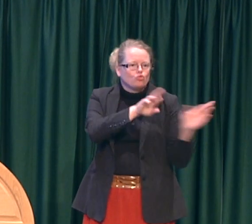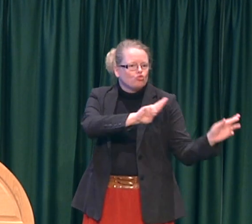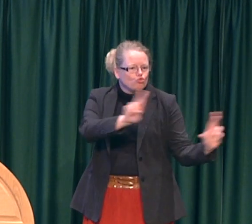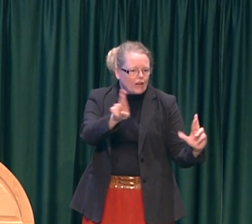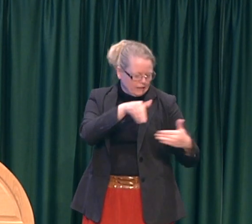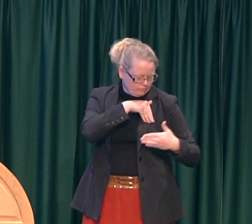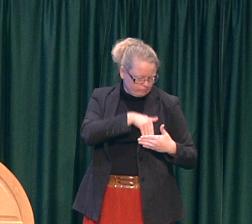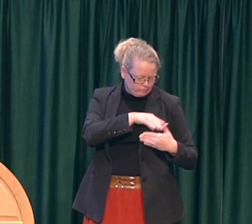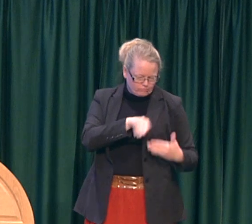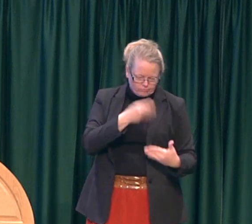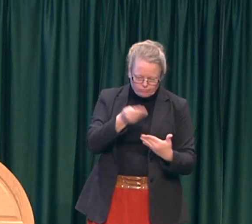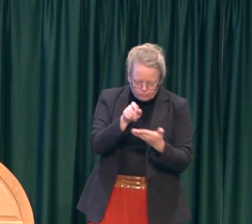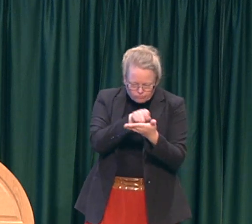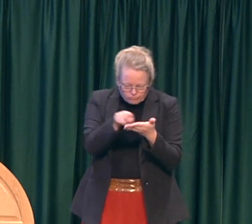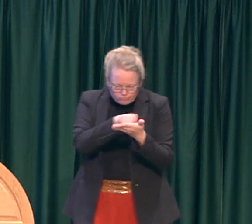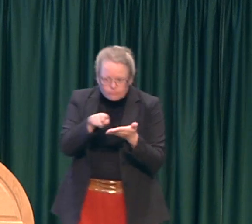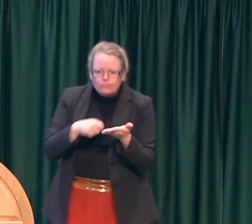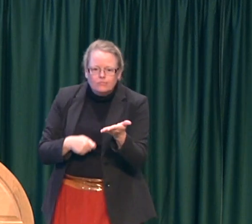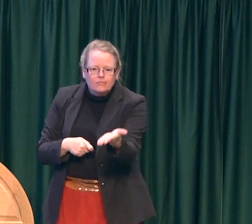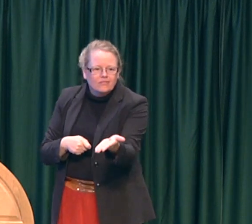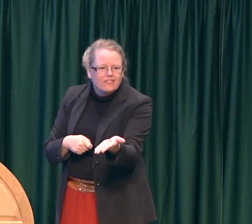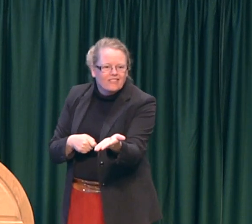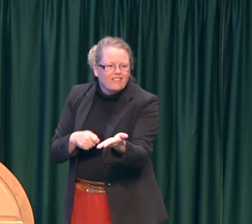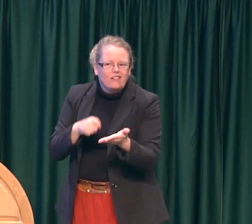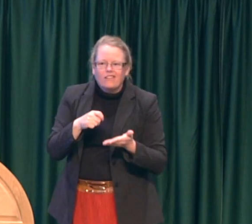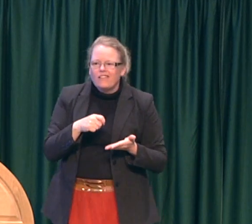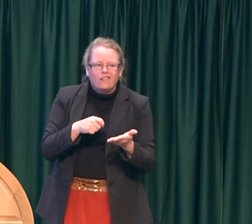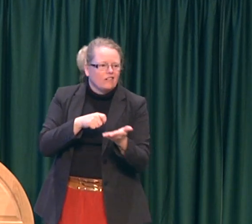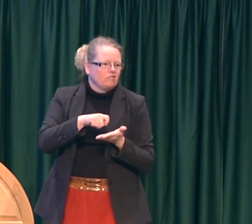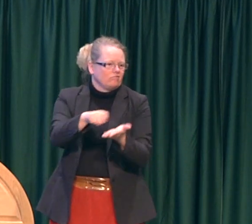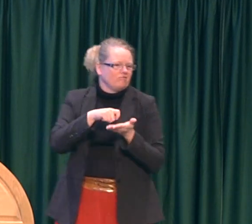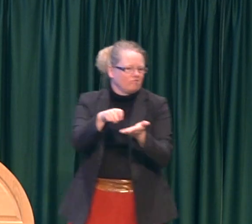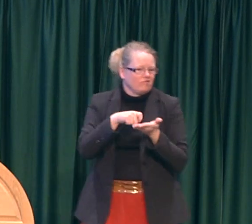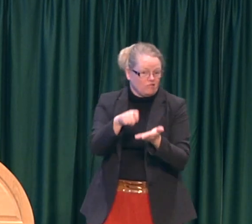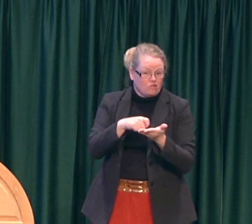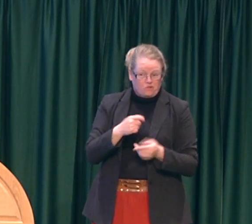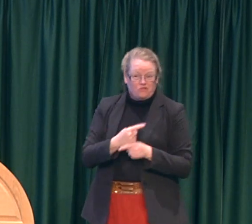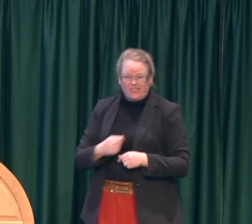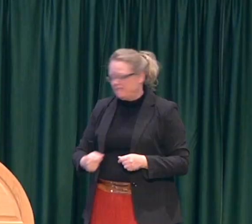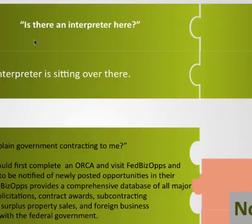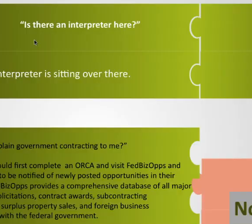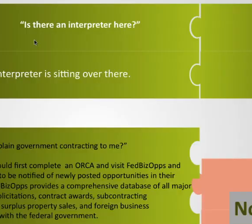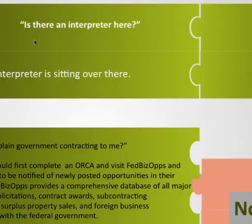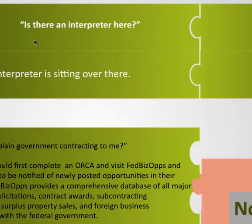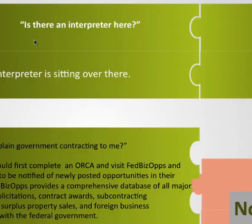Now, especially in years past, deaf people would make it common practice to have just a piece of,